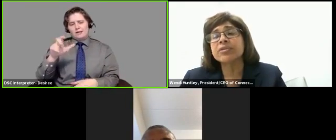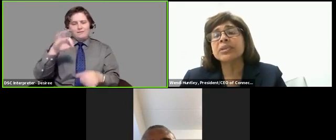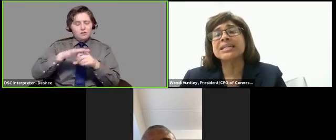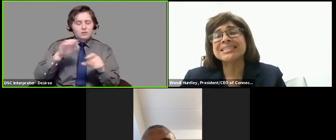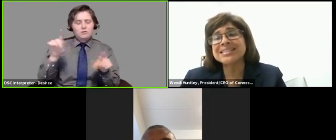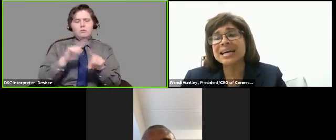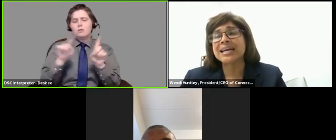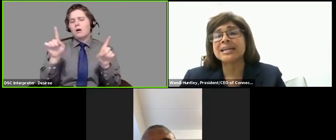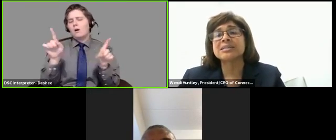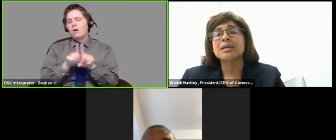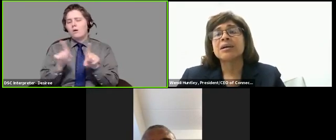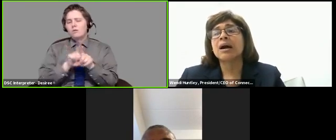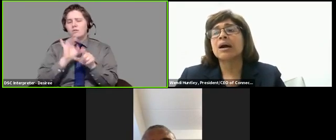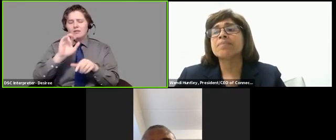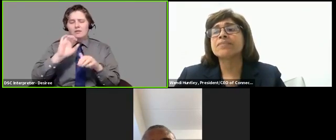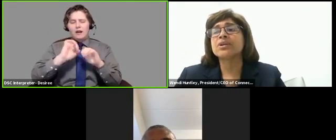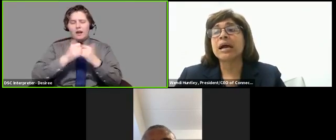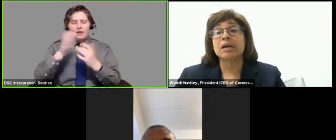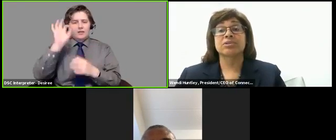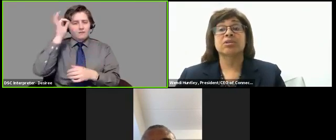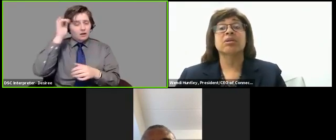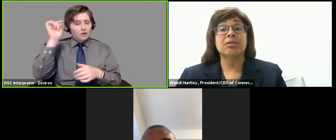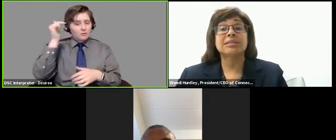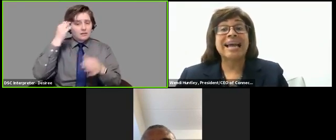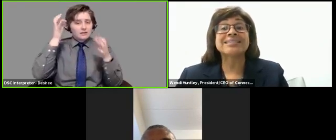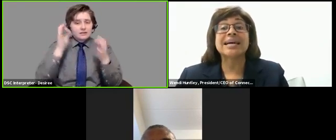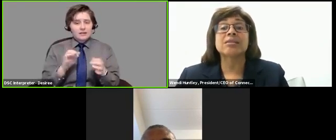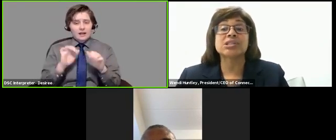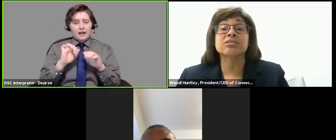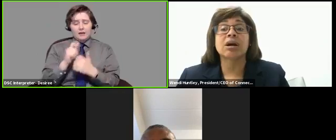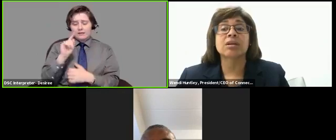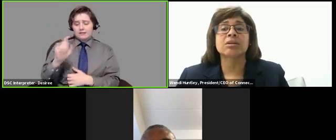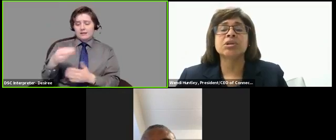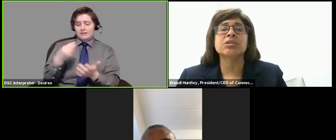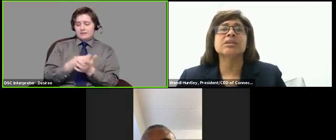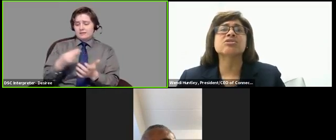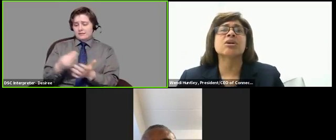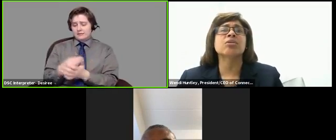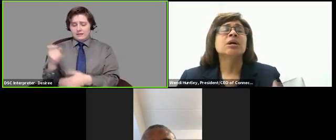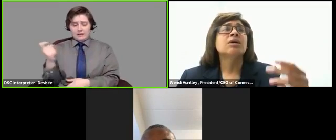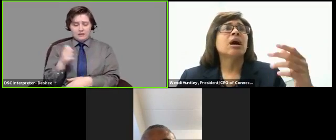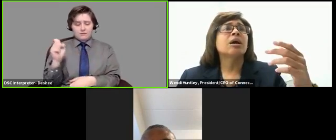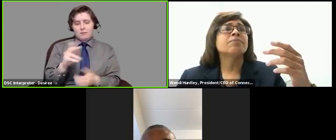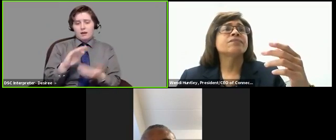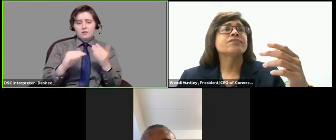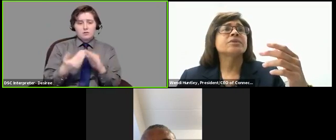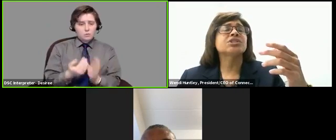federal government decides, you know, how to return our tax dollars into our community. And so,